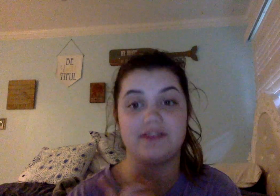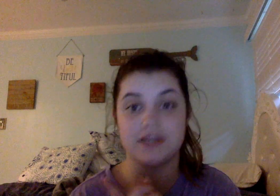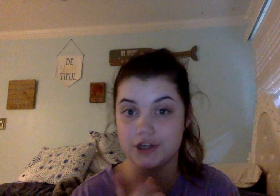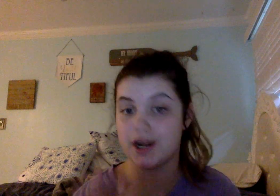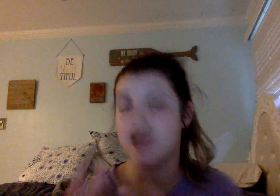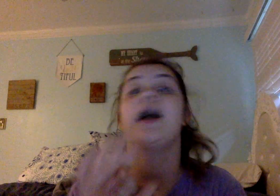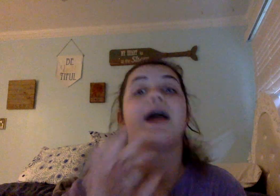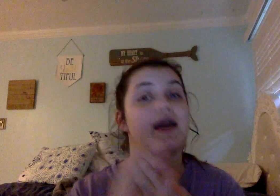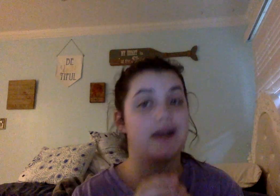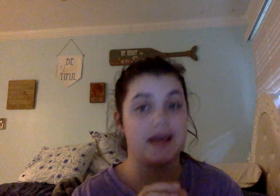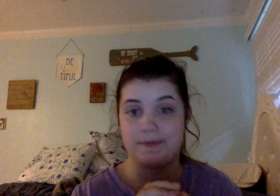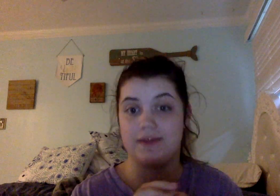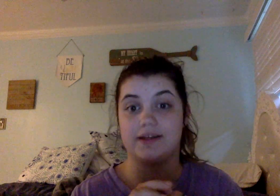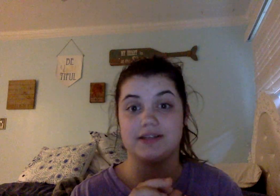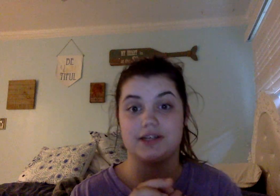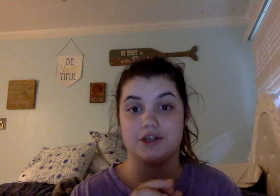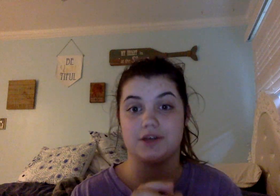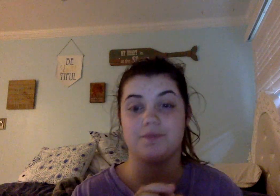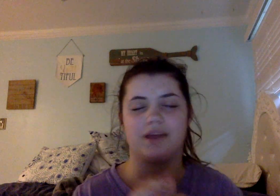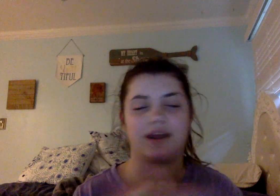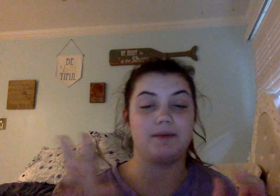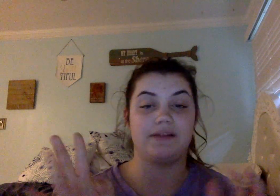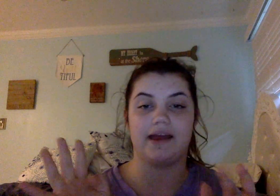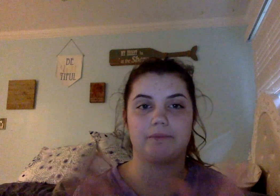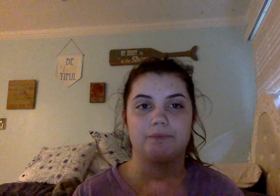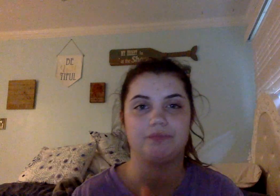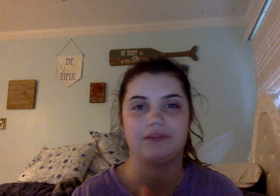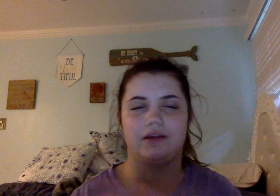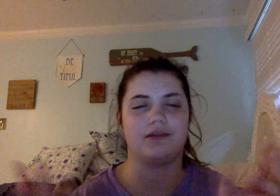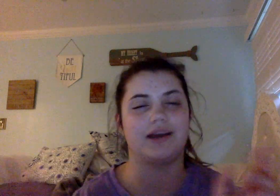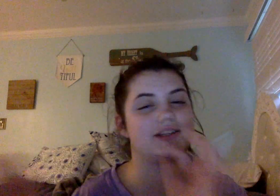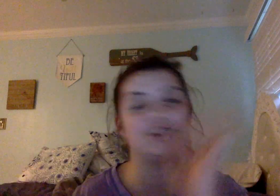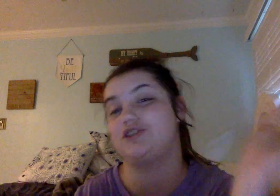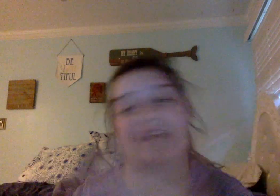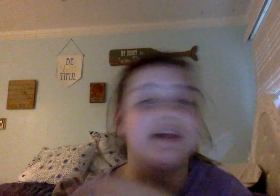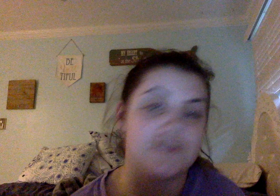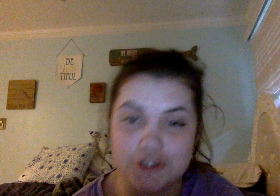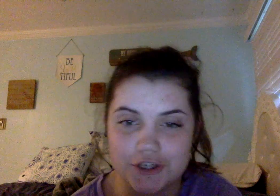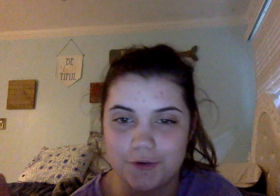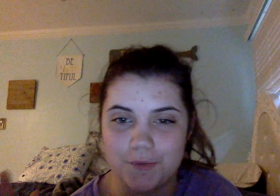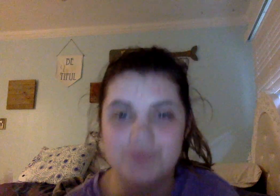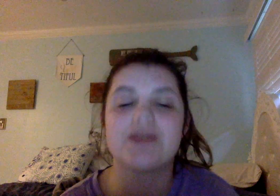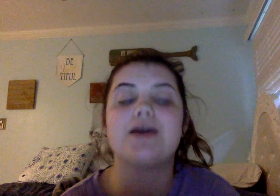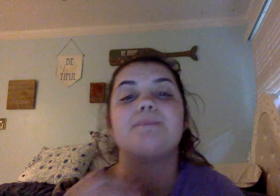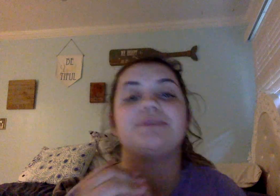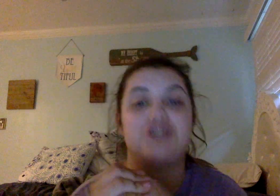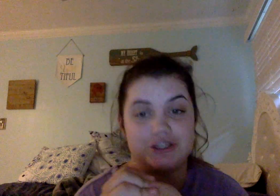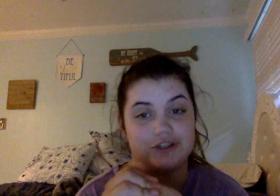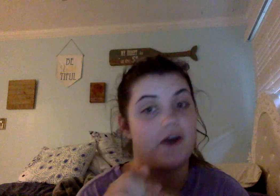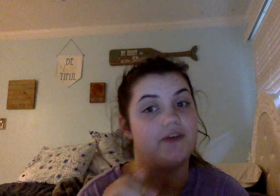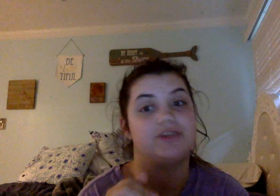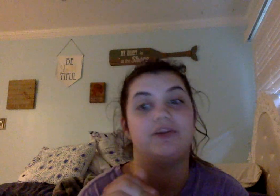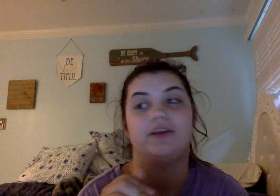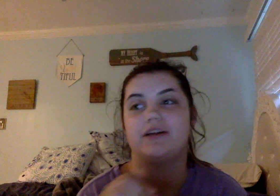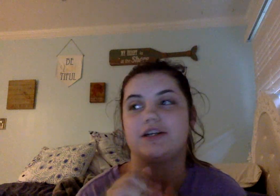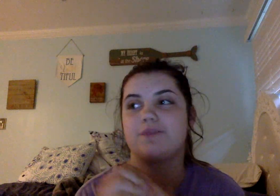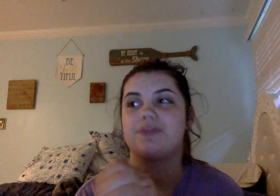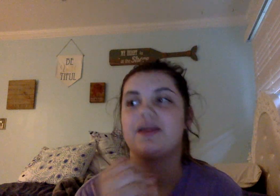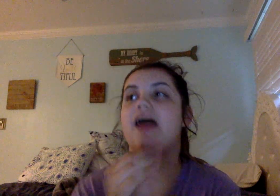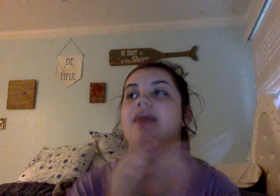teacher and an AP Lit teacher, and AP Lang, and I guess just English in general. She teaches college level English.